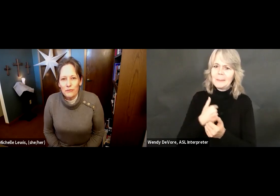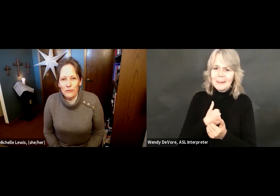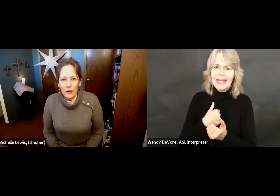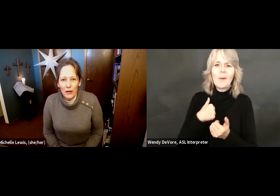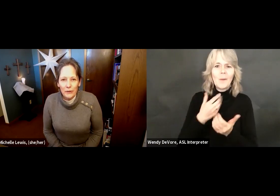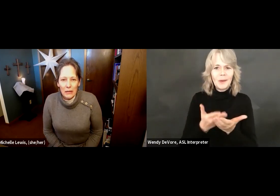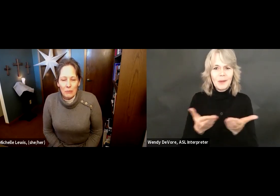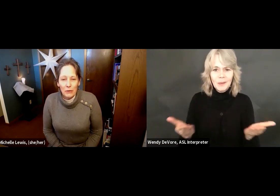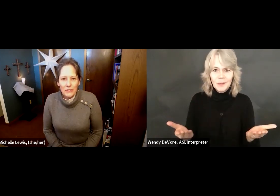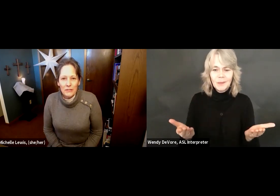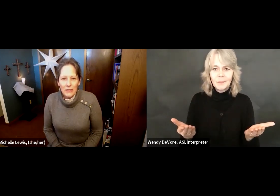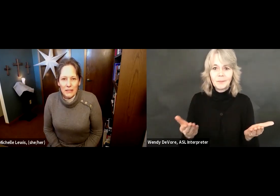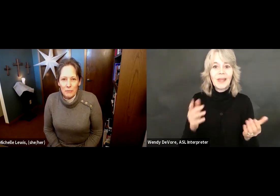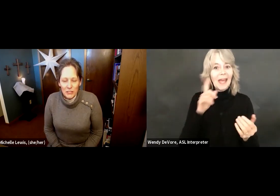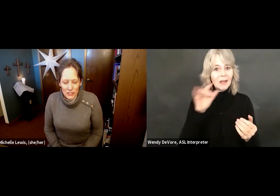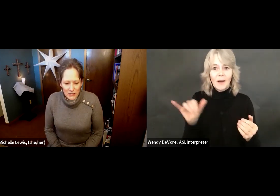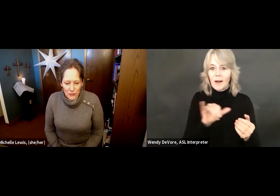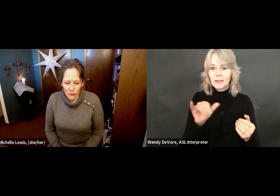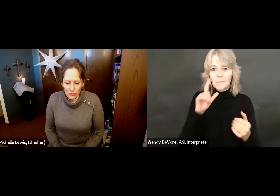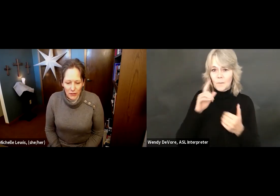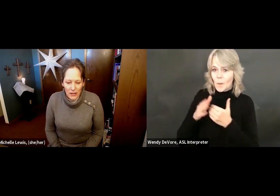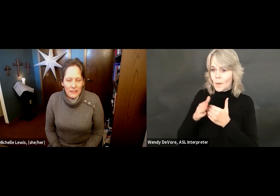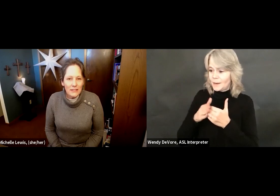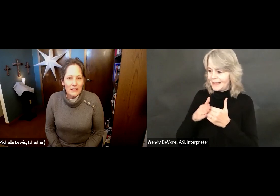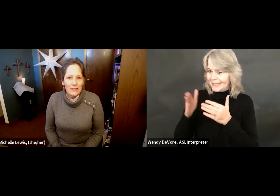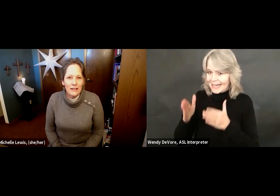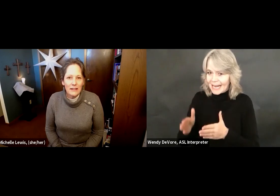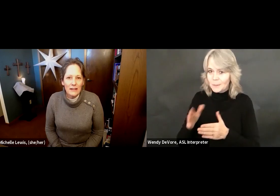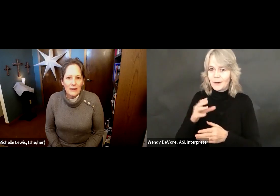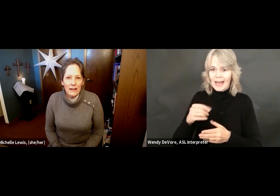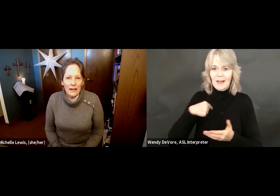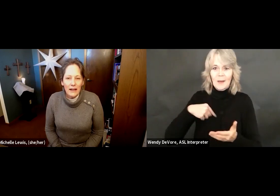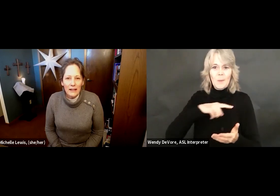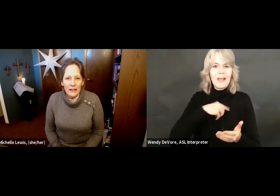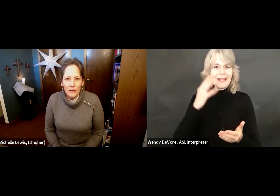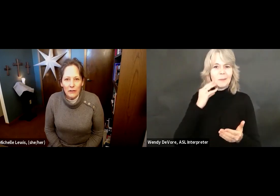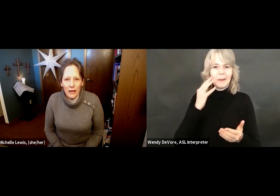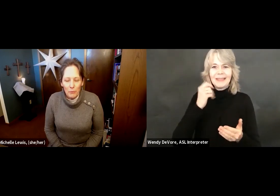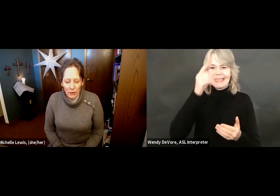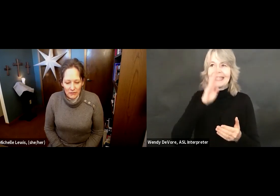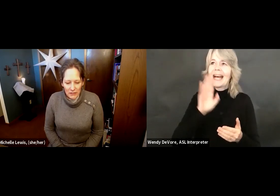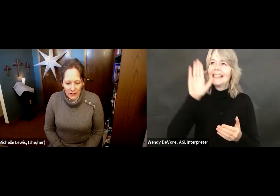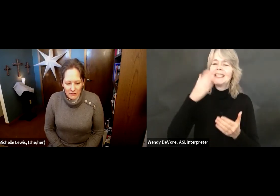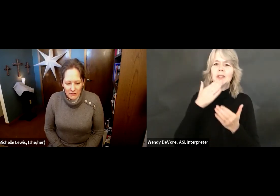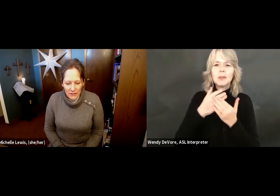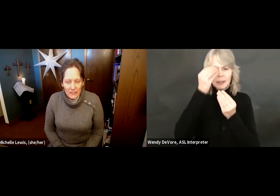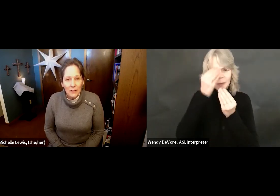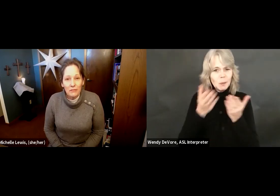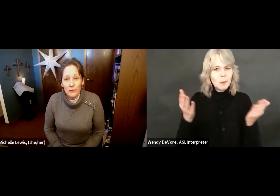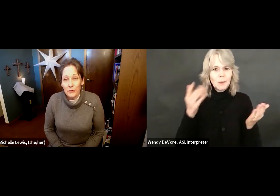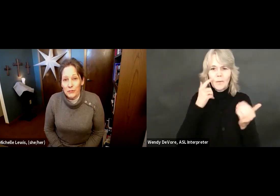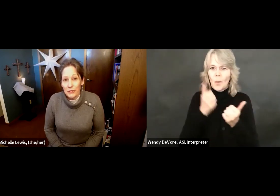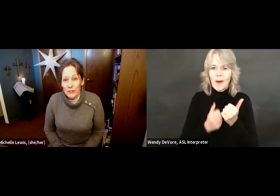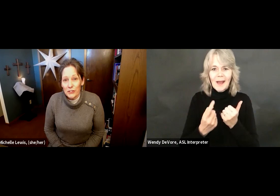That's true for our neighbors as much as it's true for us. And here at Bread of Life,